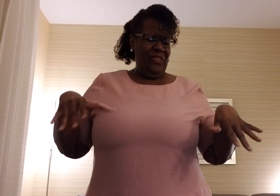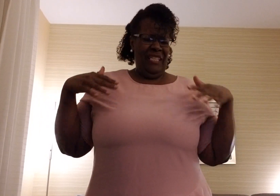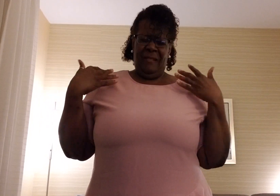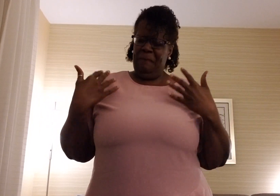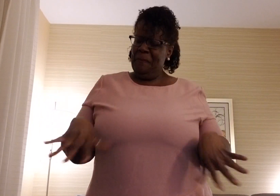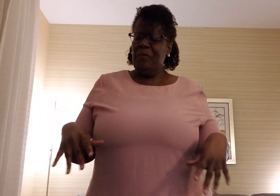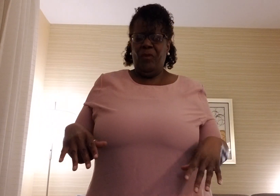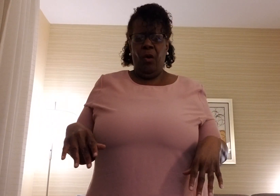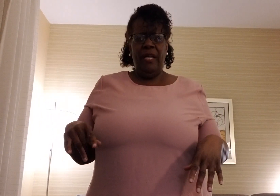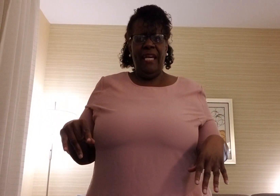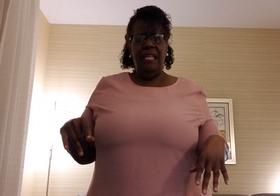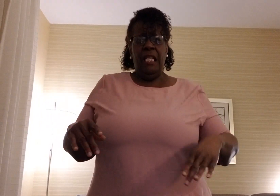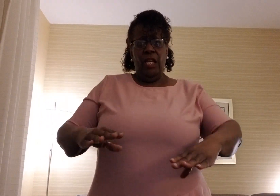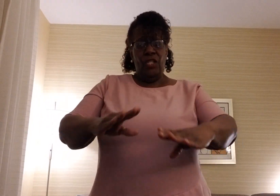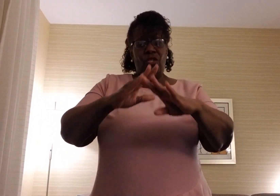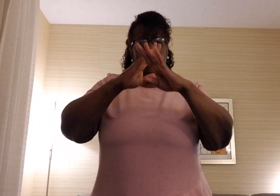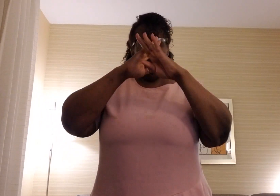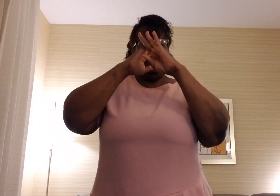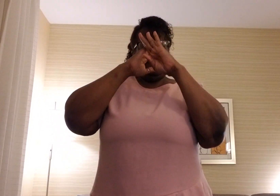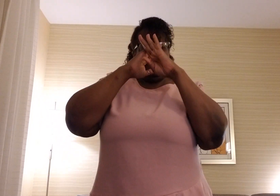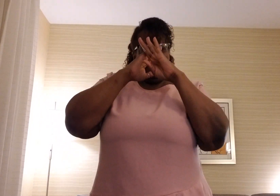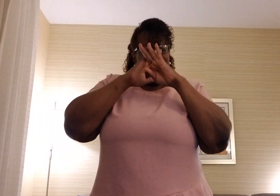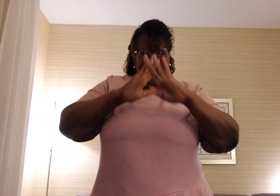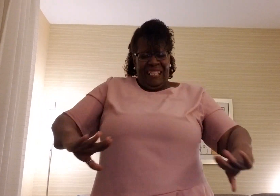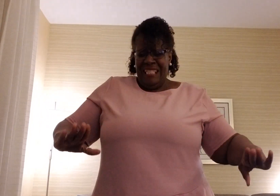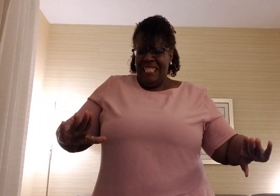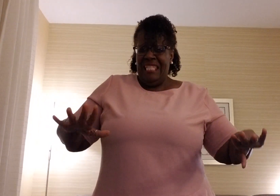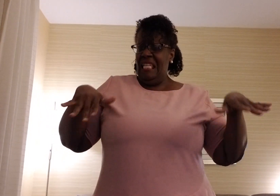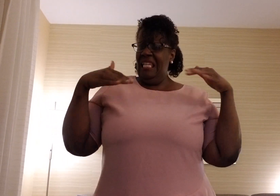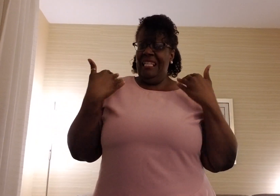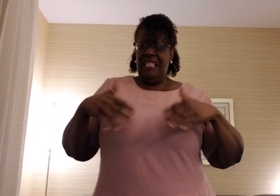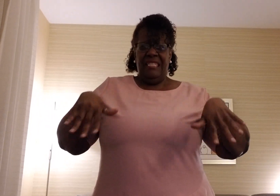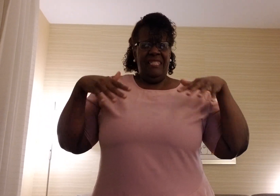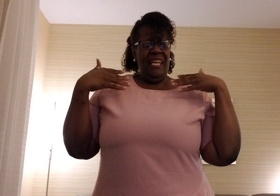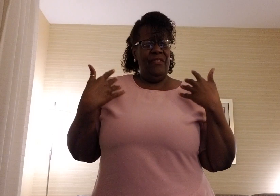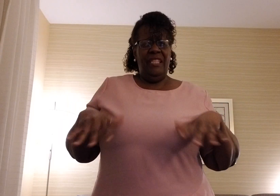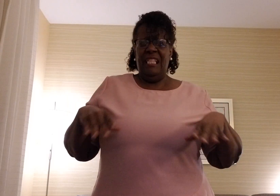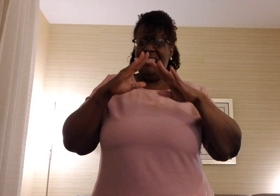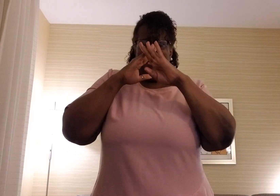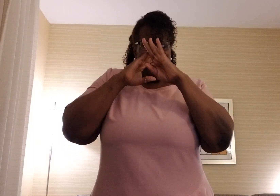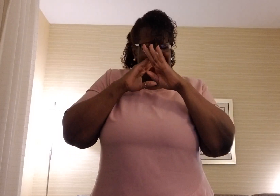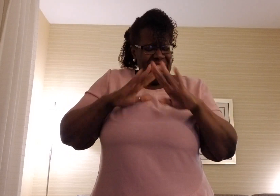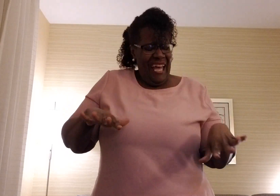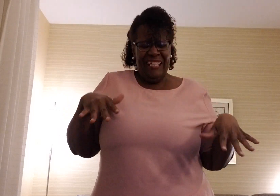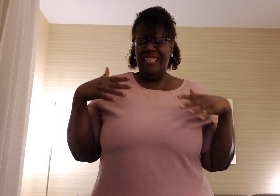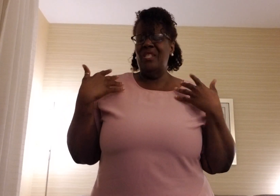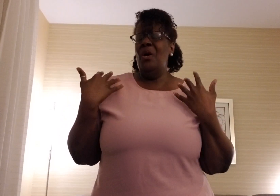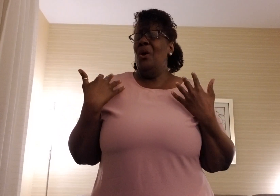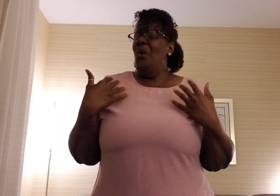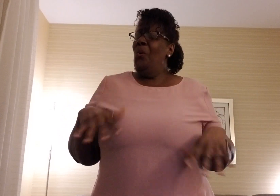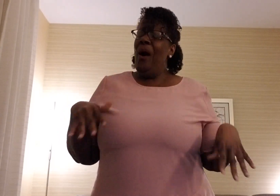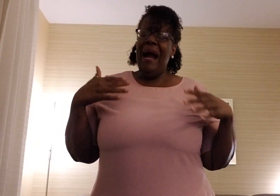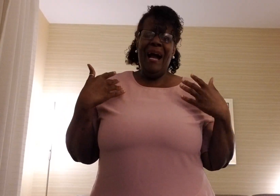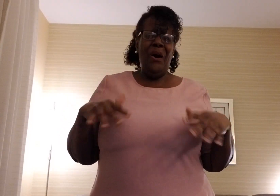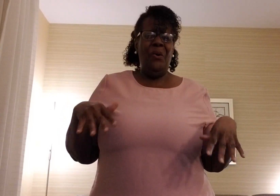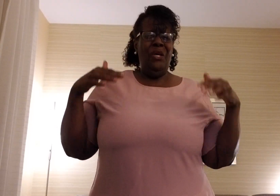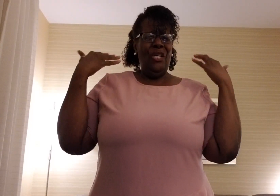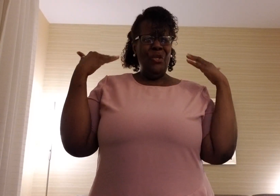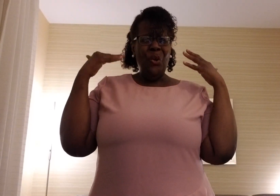deafening. Okay? So the silence is deafening. It's like the silence. Wow.